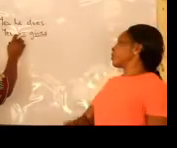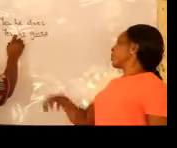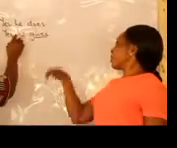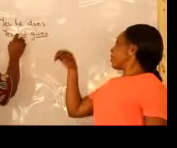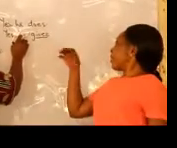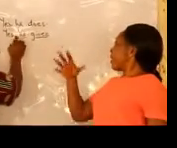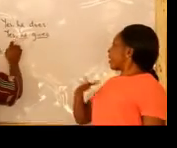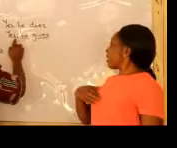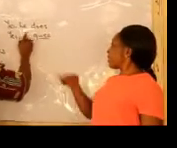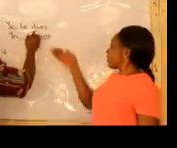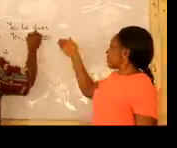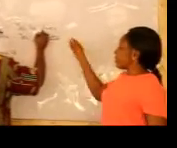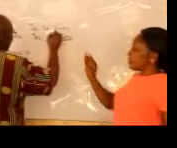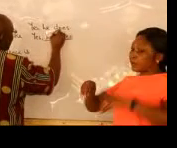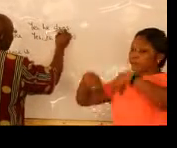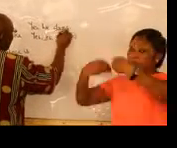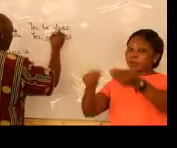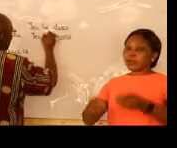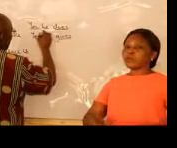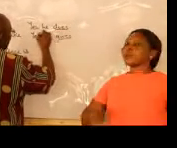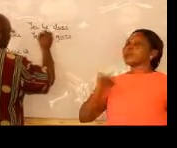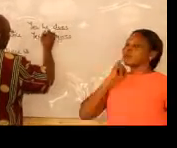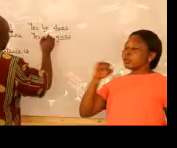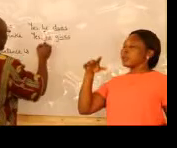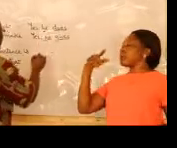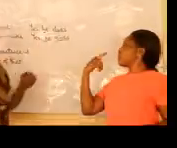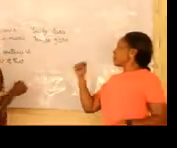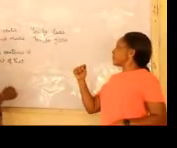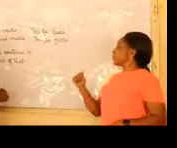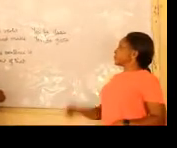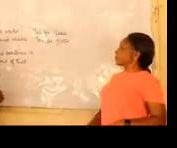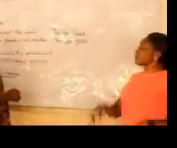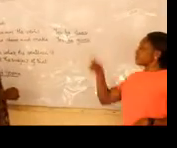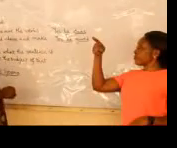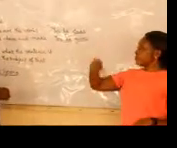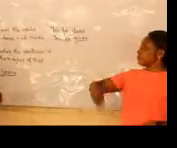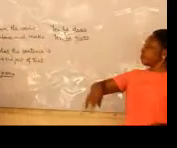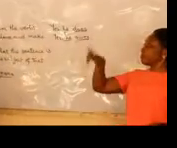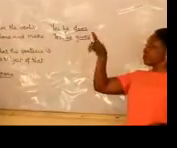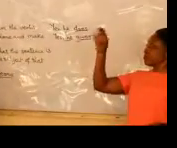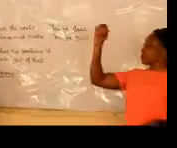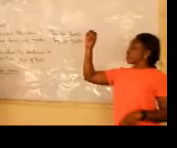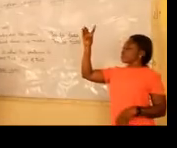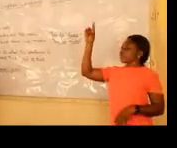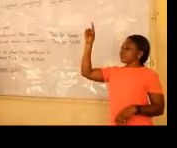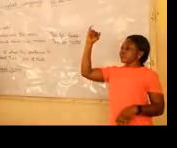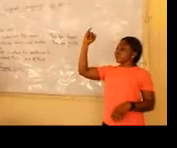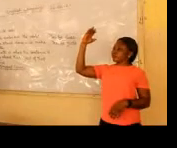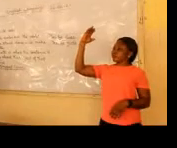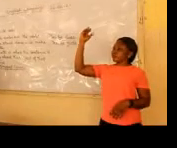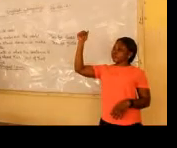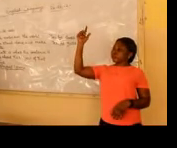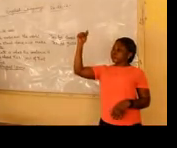this one does. The same thing here. And so, any